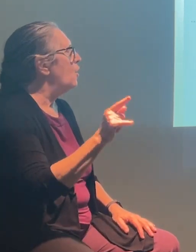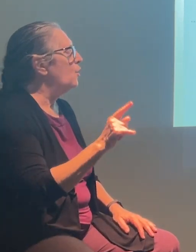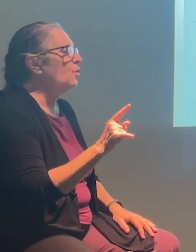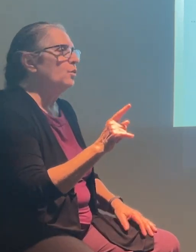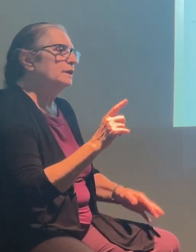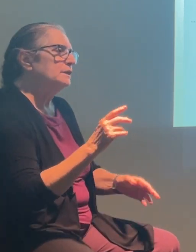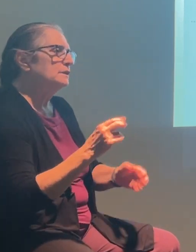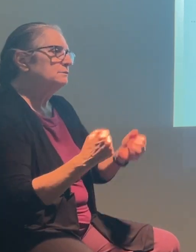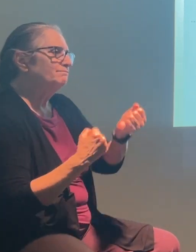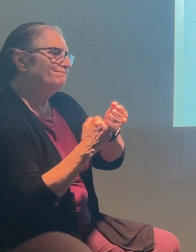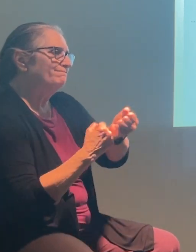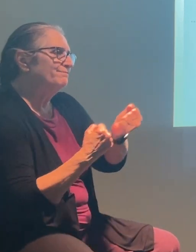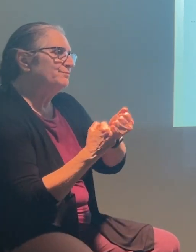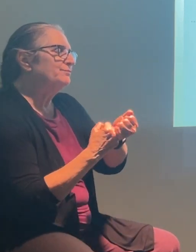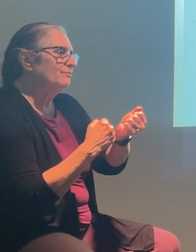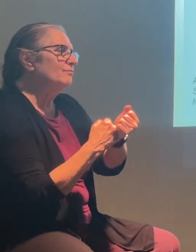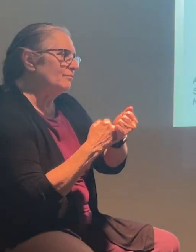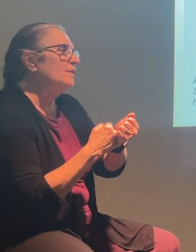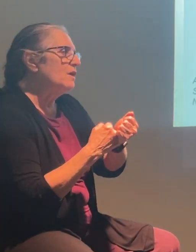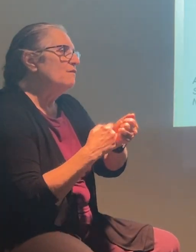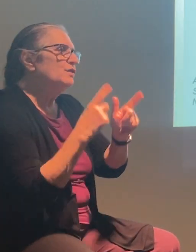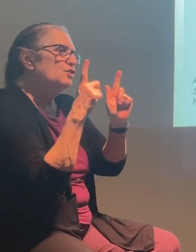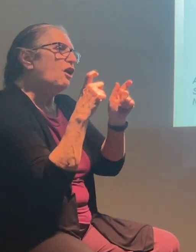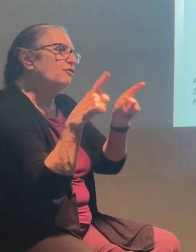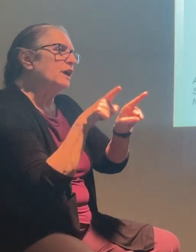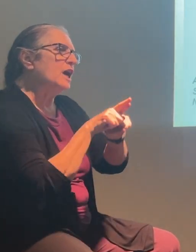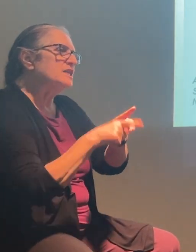a high art in the US.